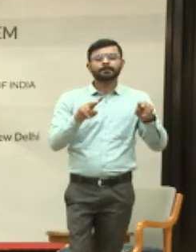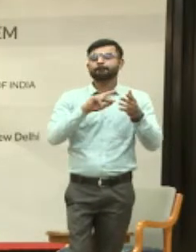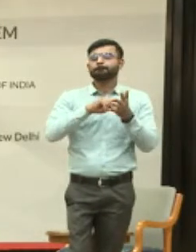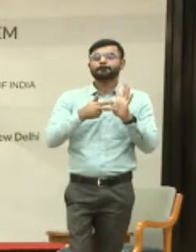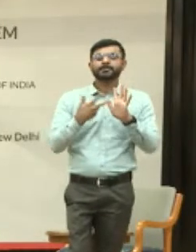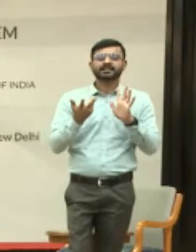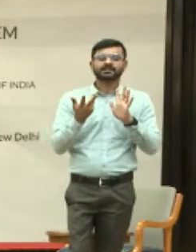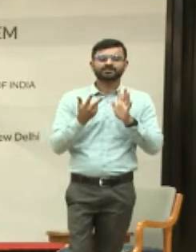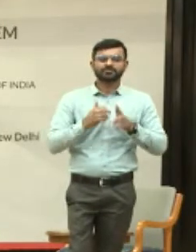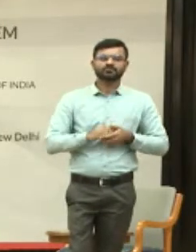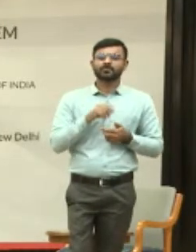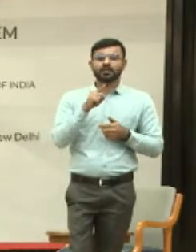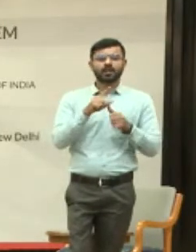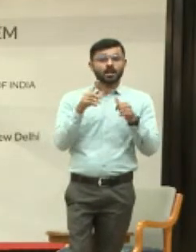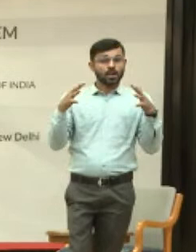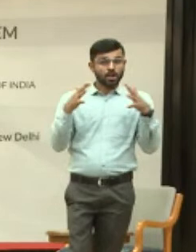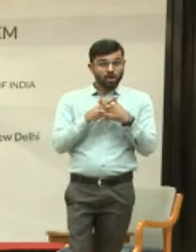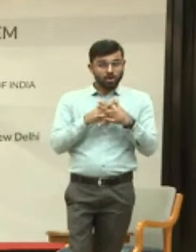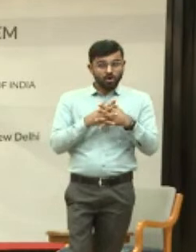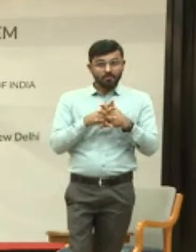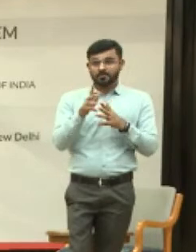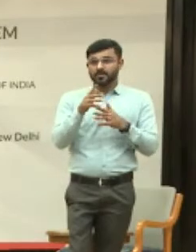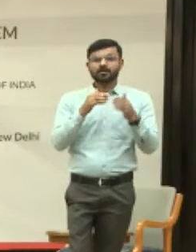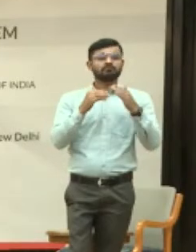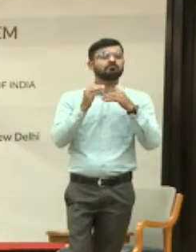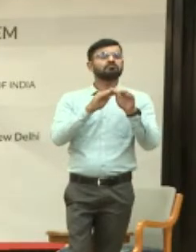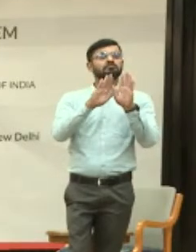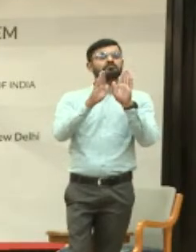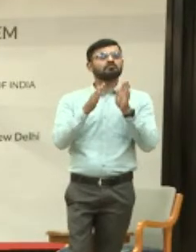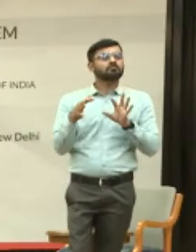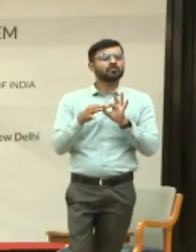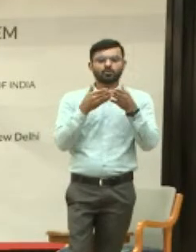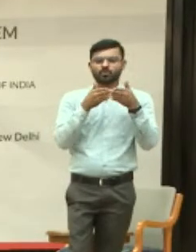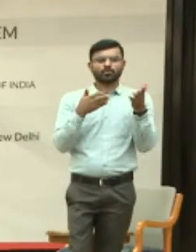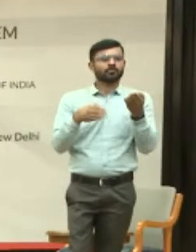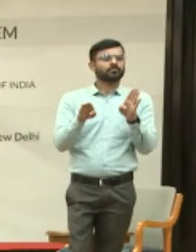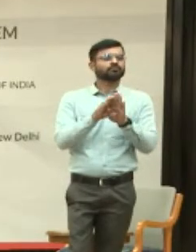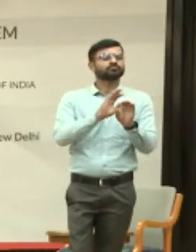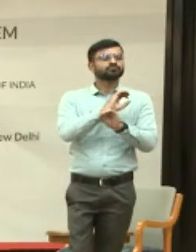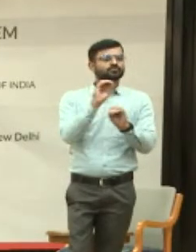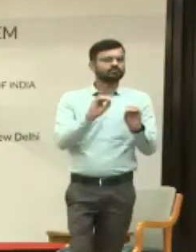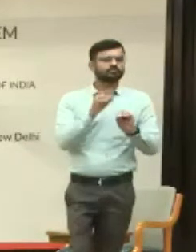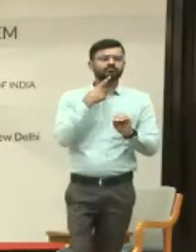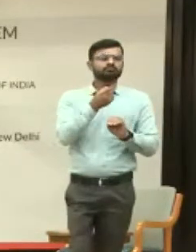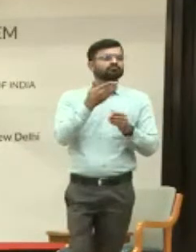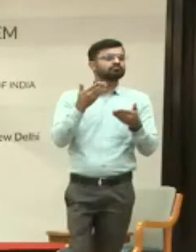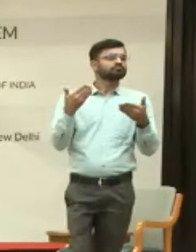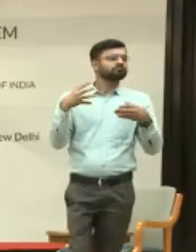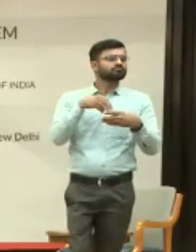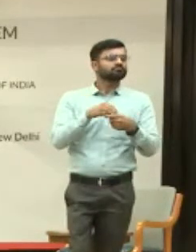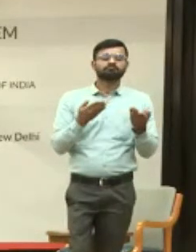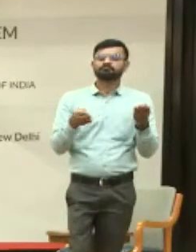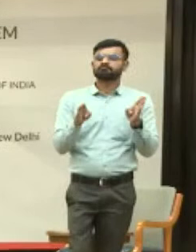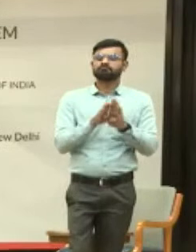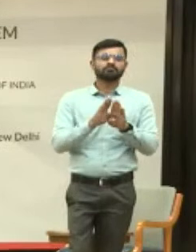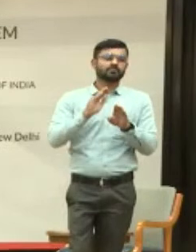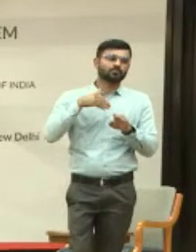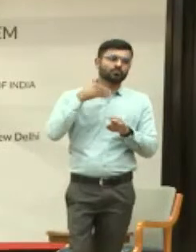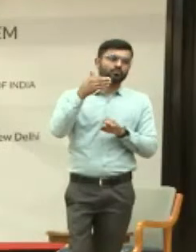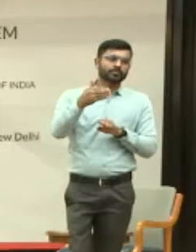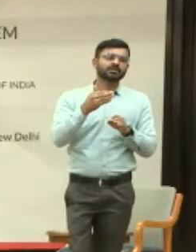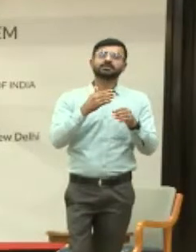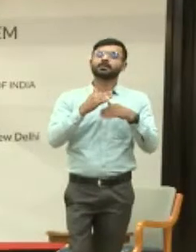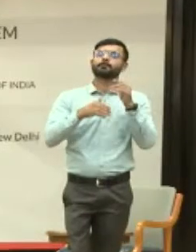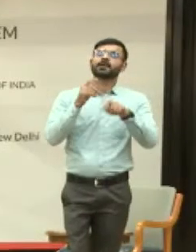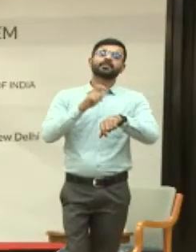means that a statute is not open-ended. It comes to an end after a